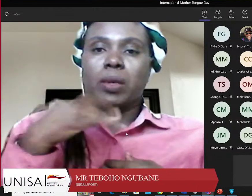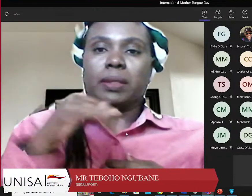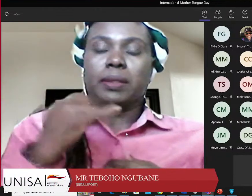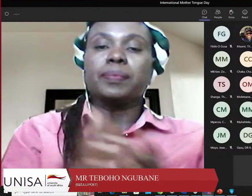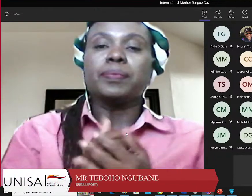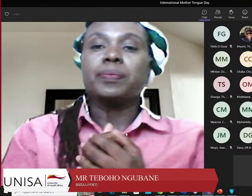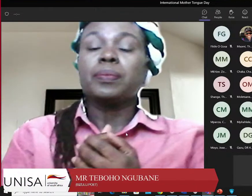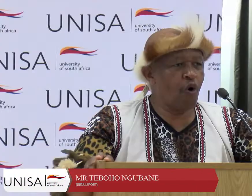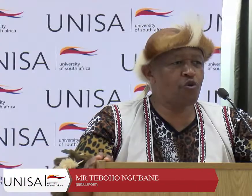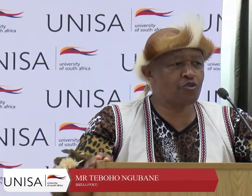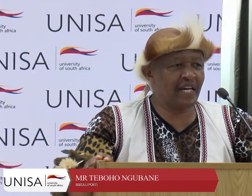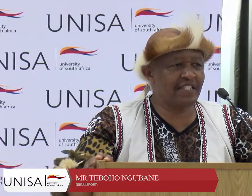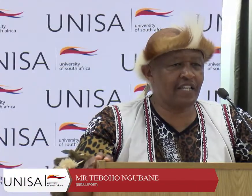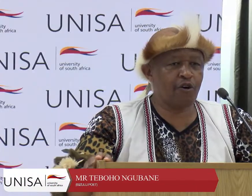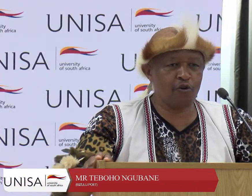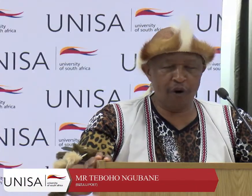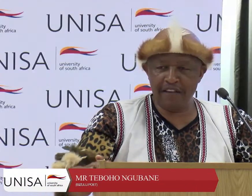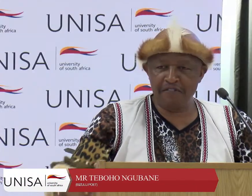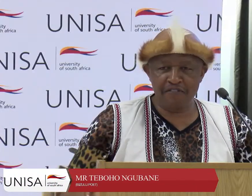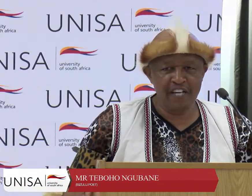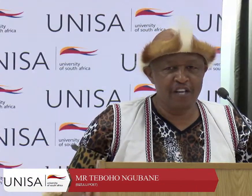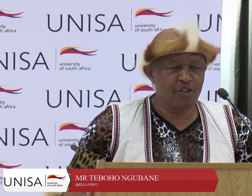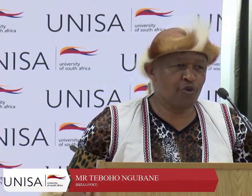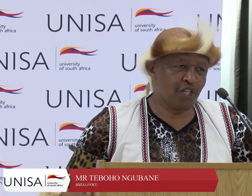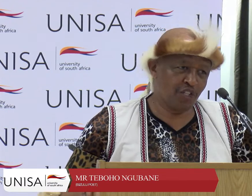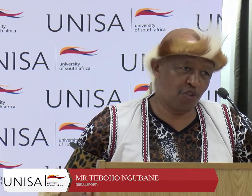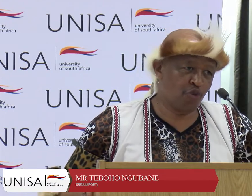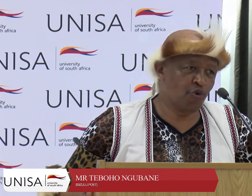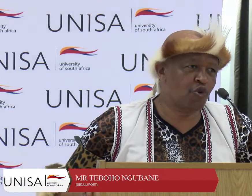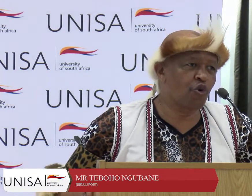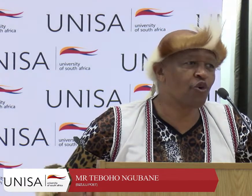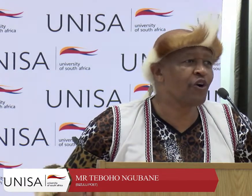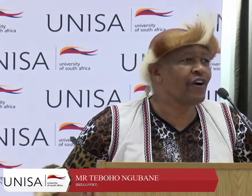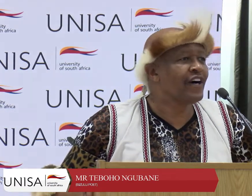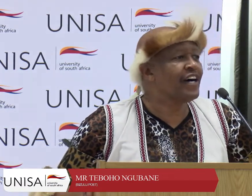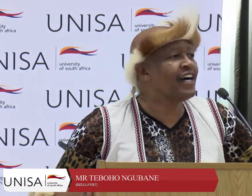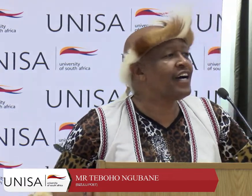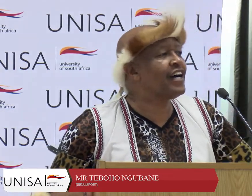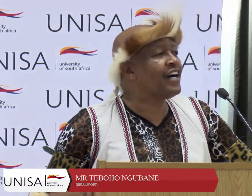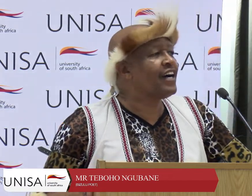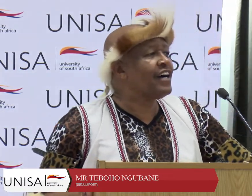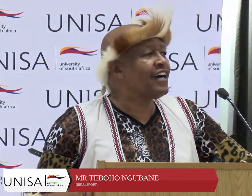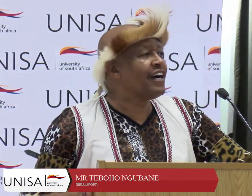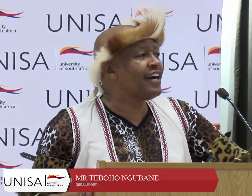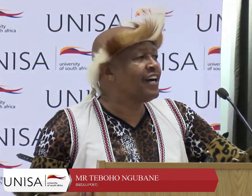because I managed to propose my second wife using Sesotho.